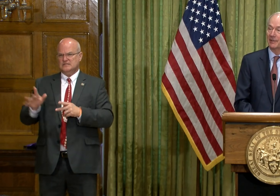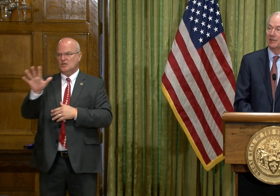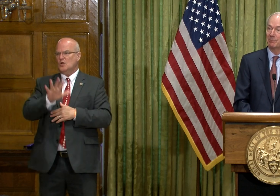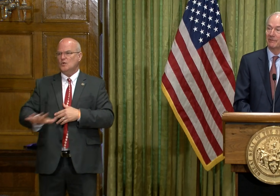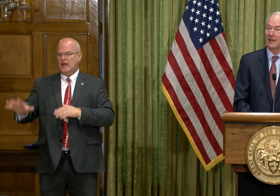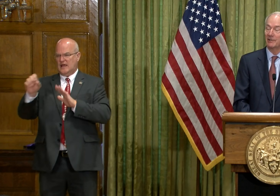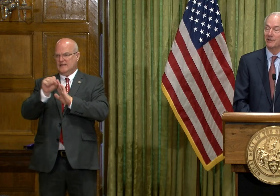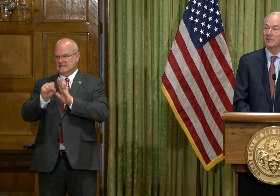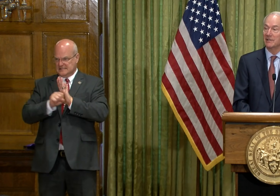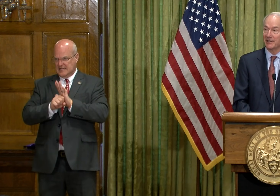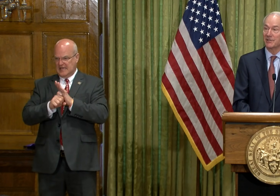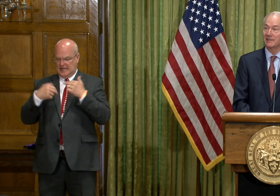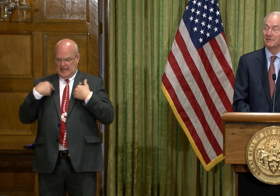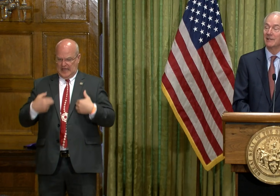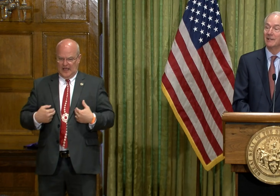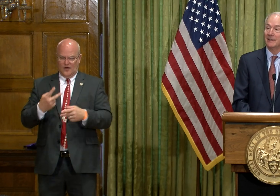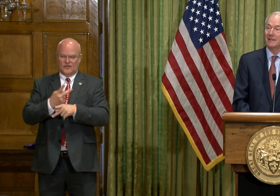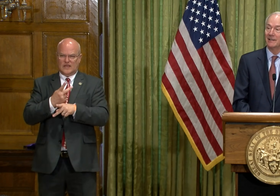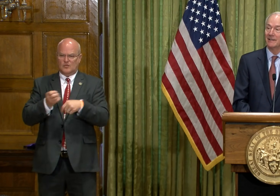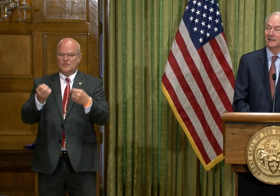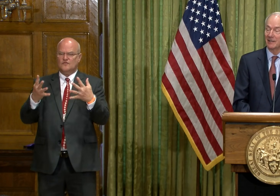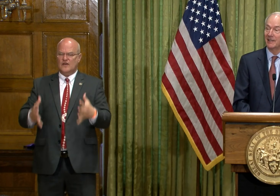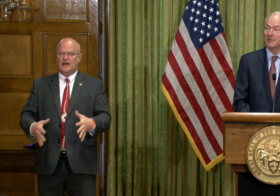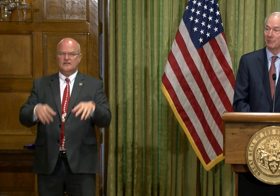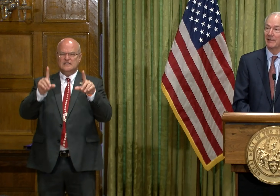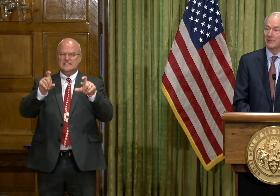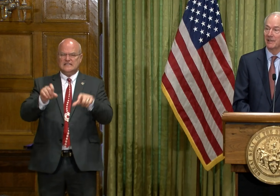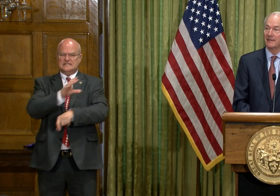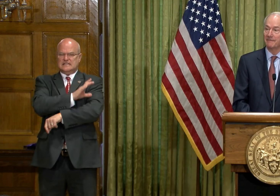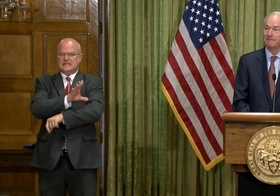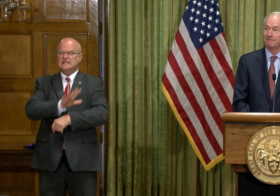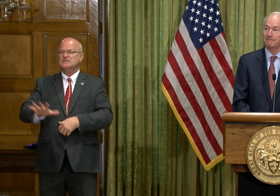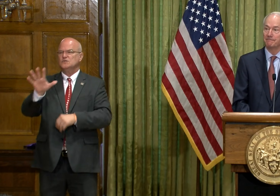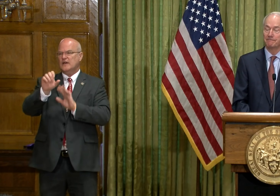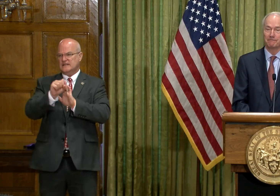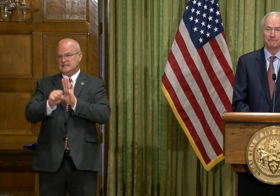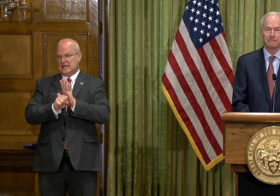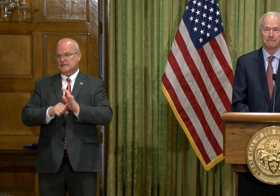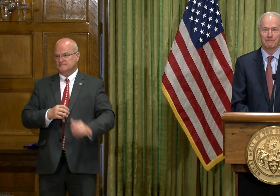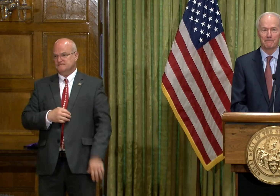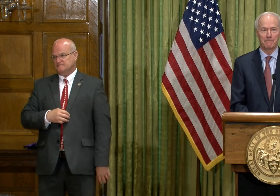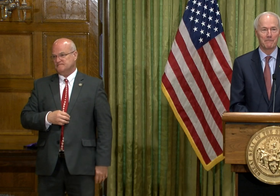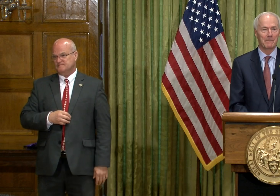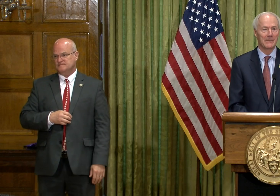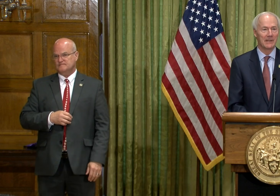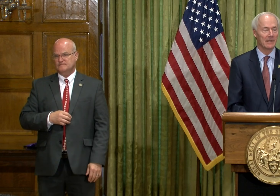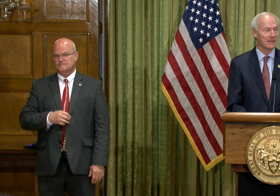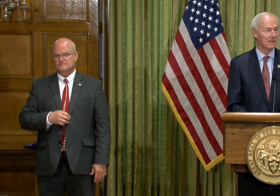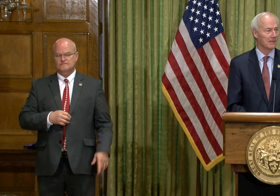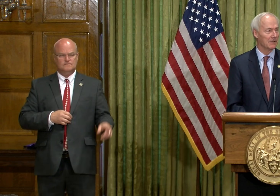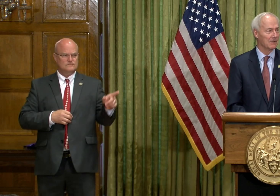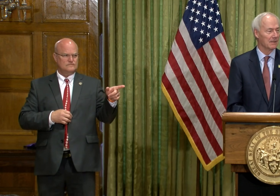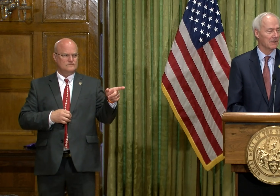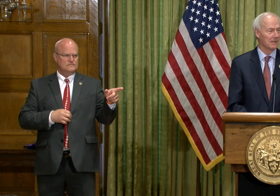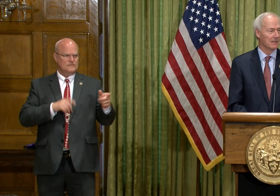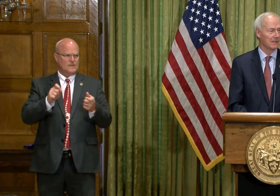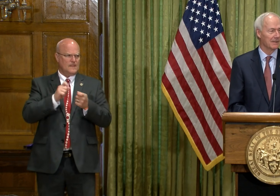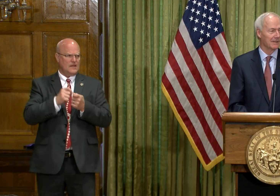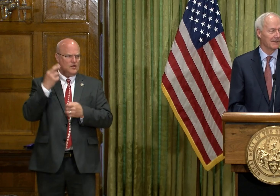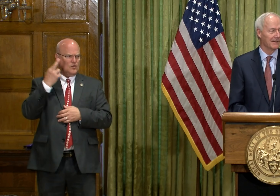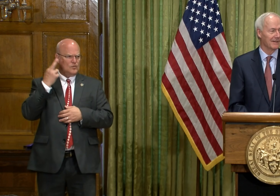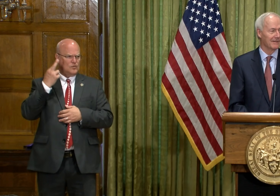and healthcare providers and testing clinics around the state. Is there a particular